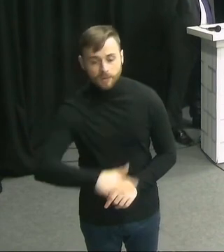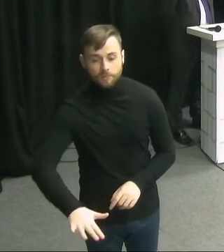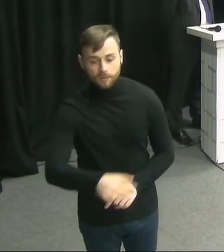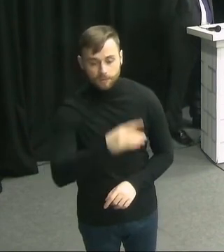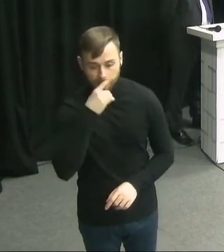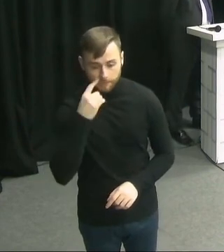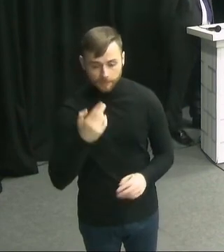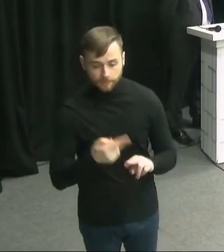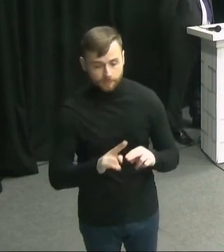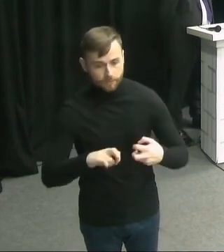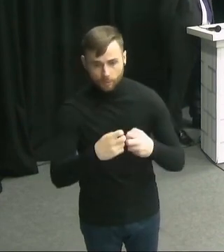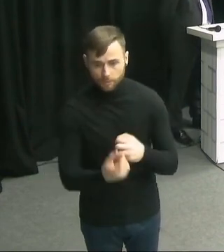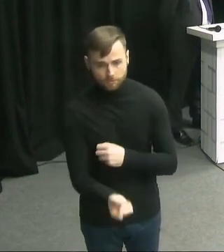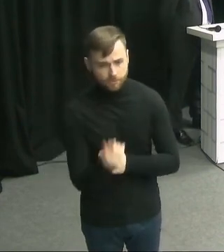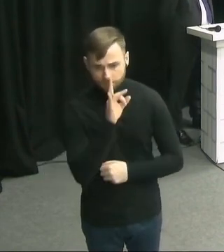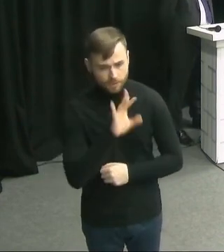no problems with that in our community.